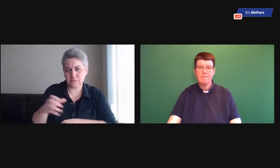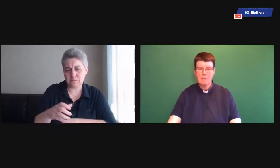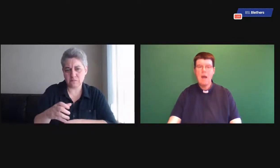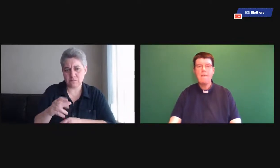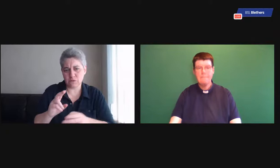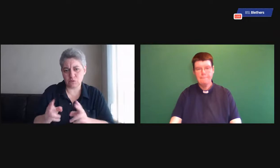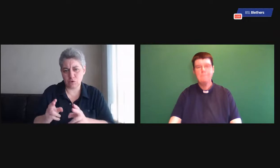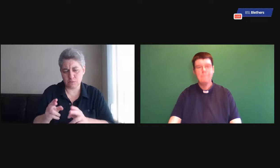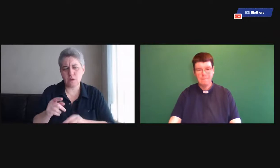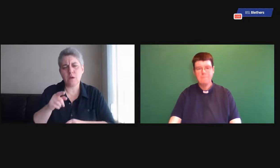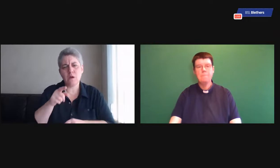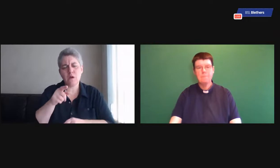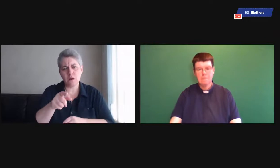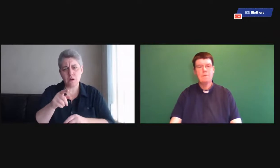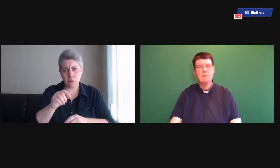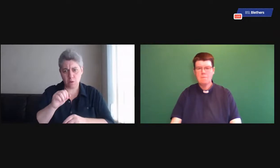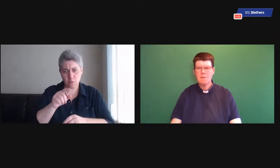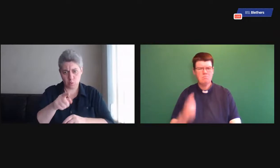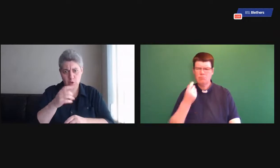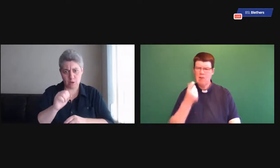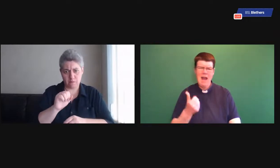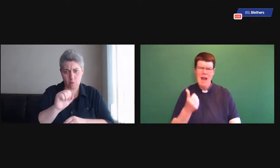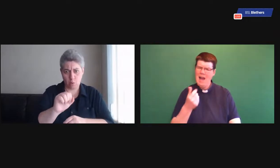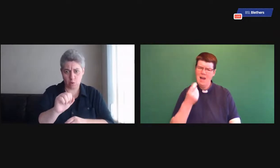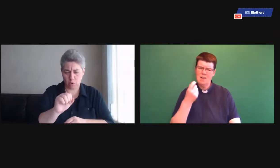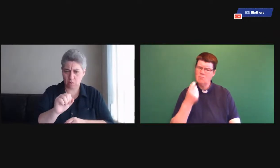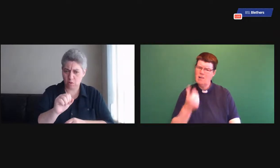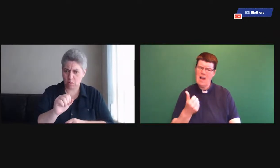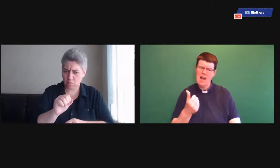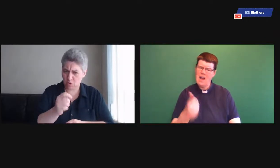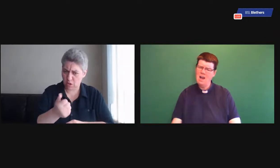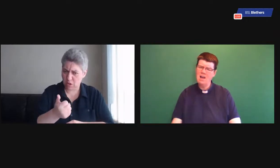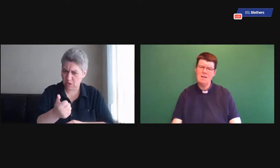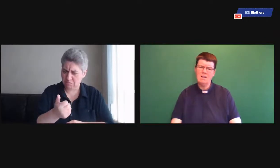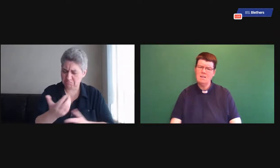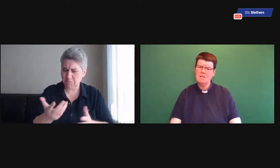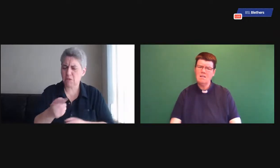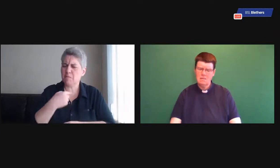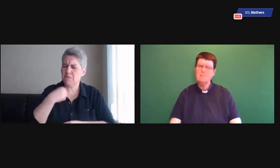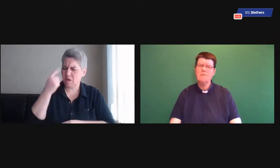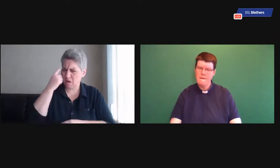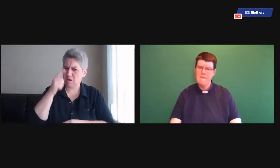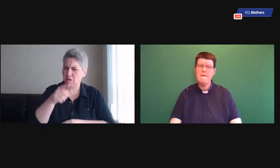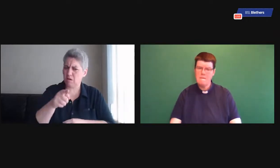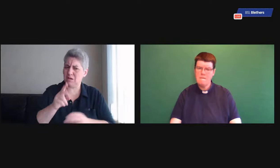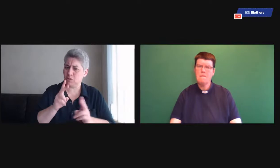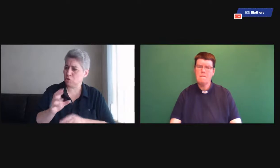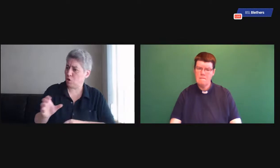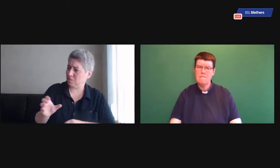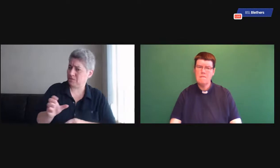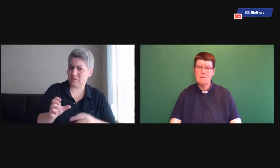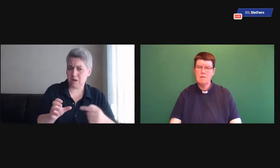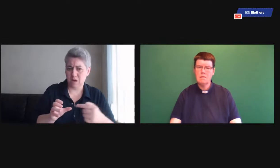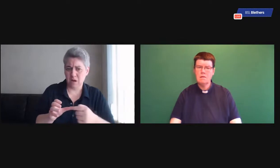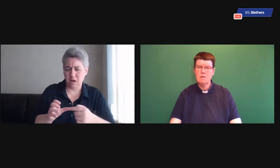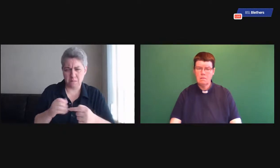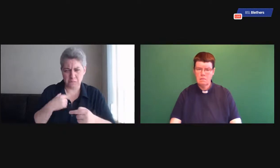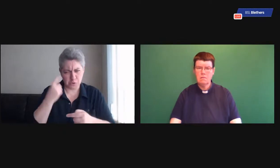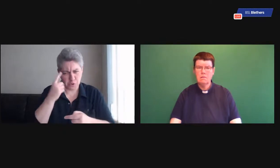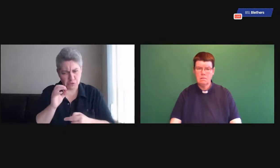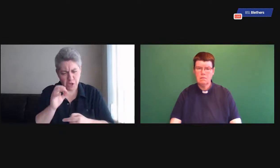But maybe if you were going to visit someone and they had hearing family, you wanted to talk with them, you would bring an interpreter. But it's rare,